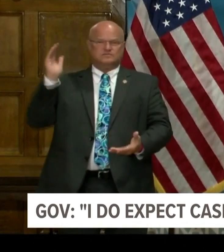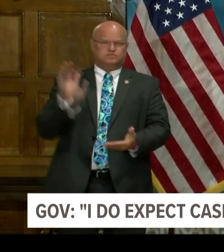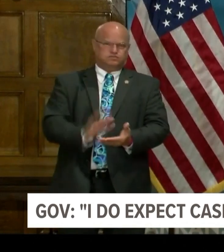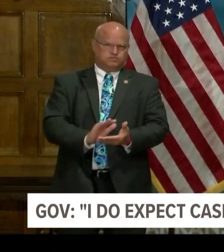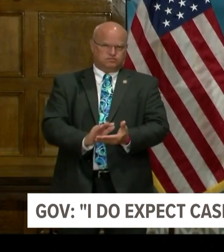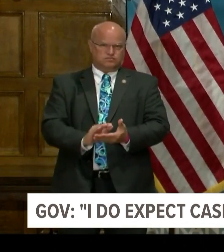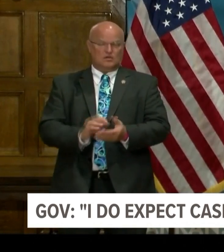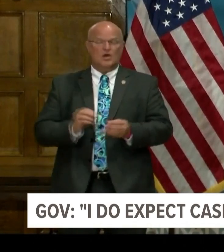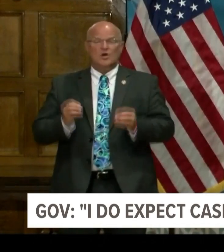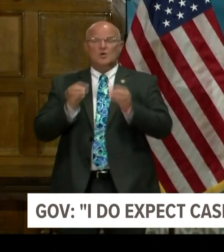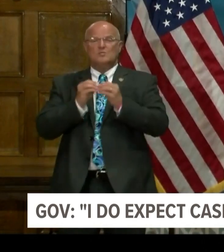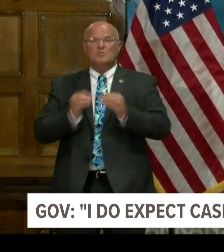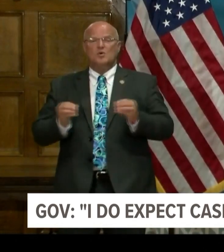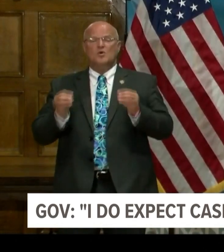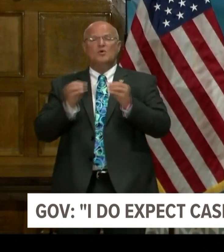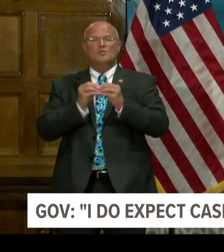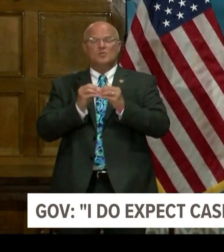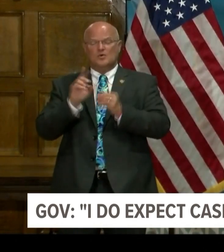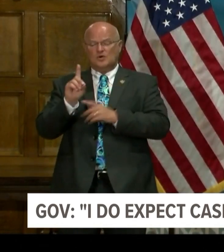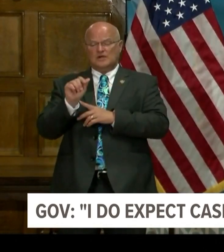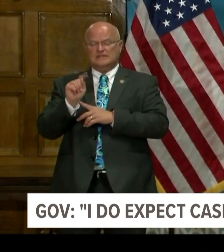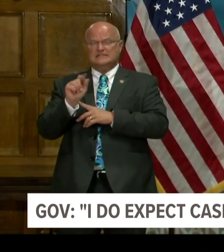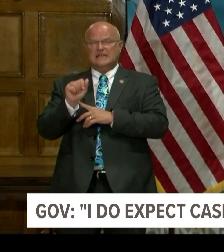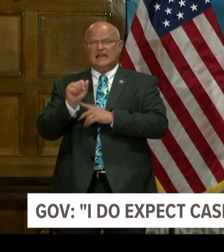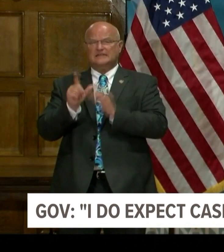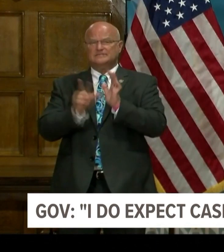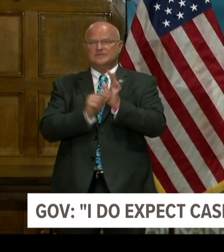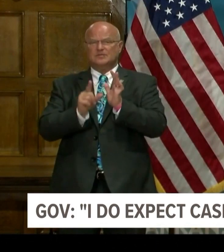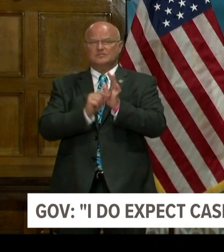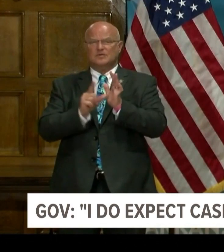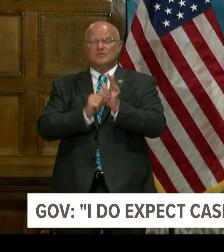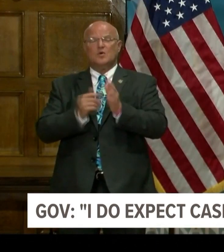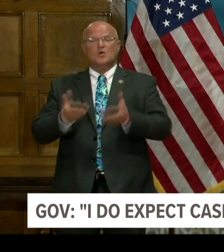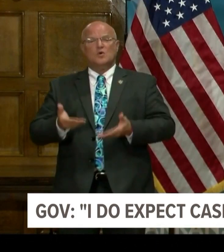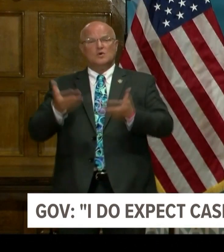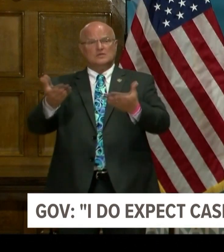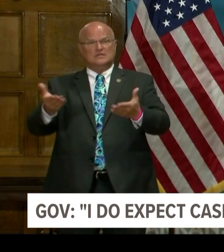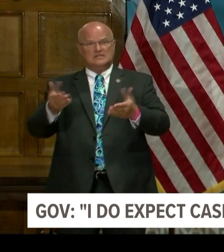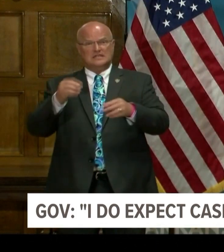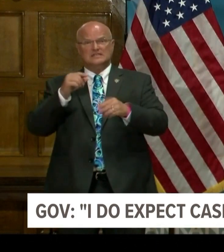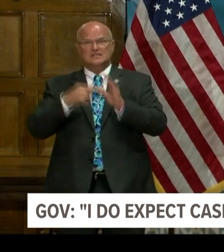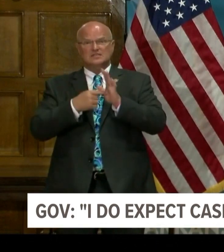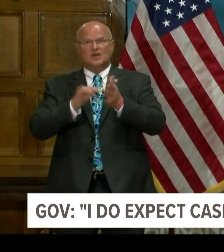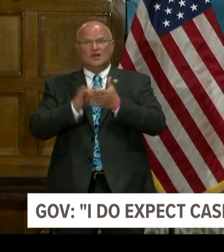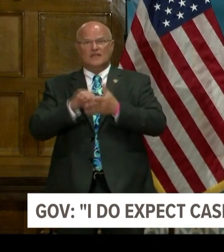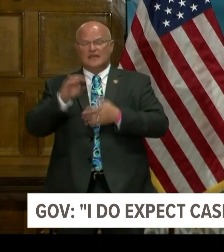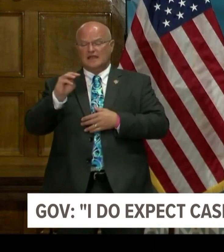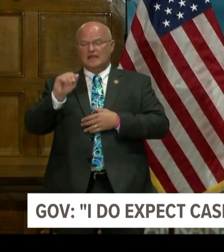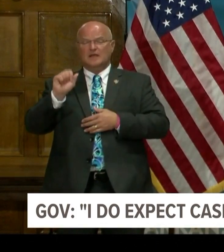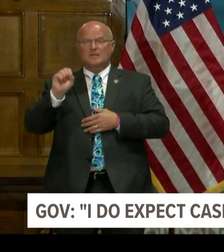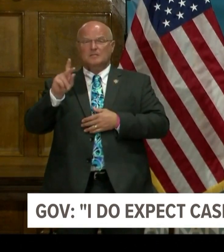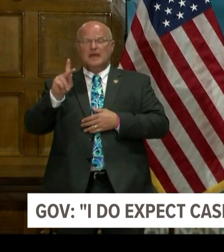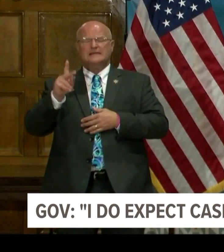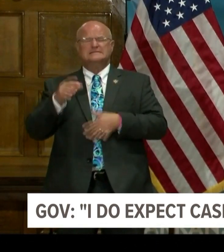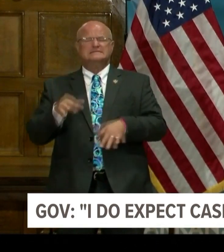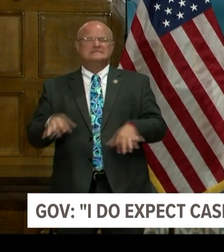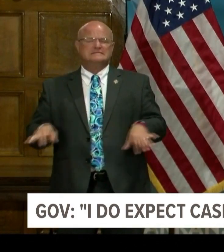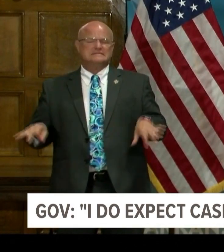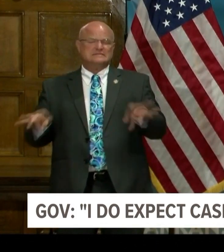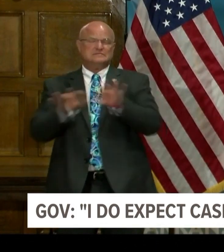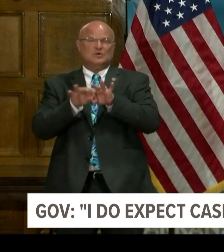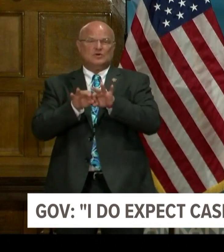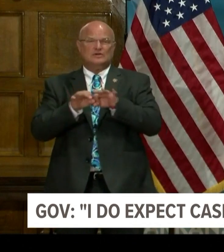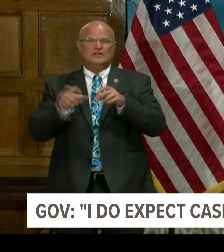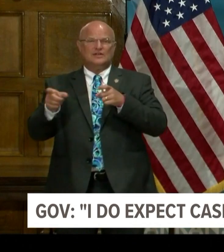significantly. More and more data is beginning to be published to indicate that masking is very important